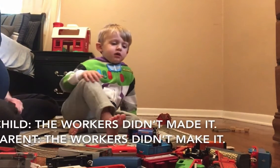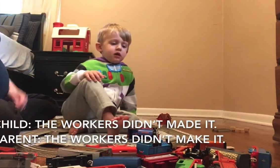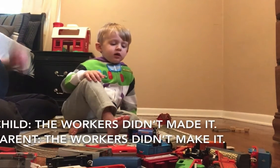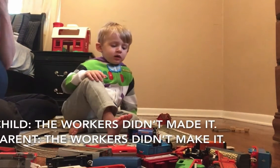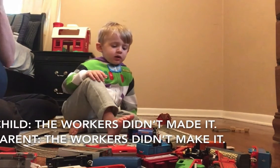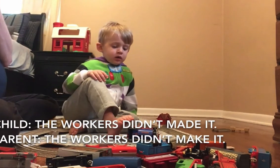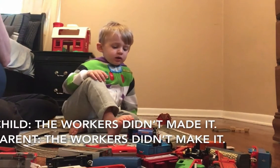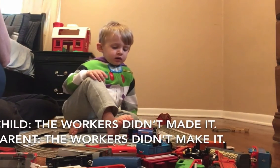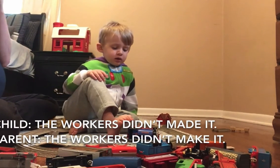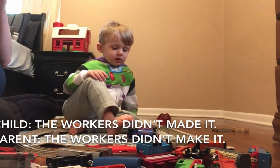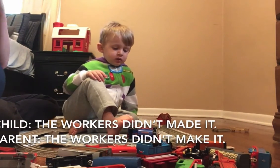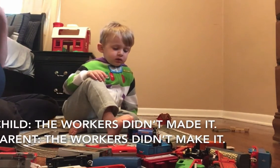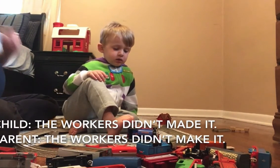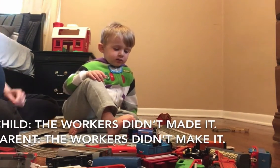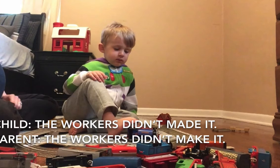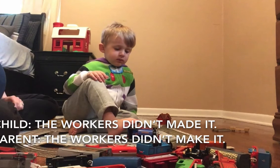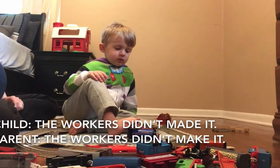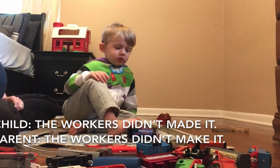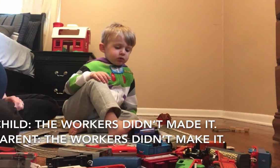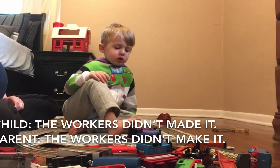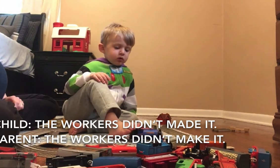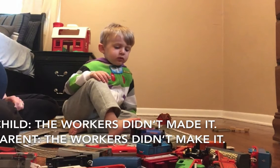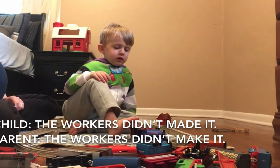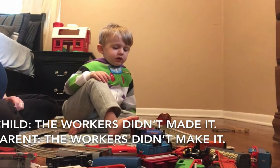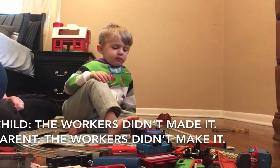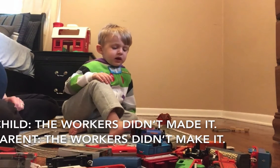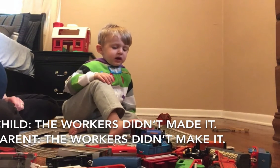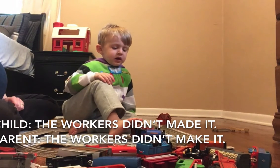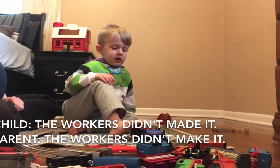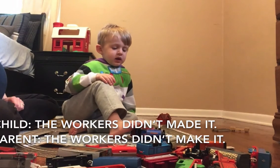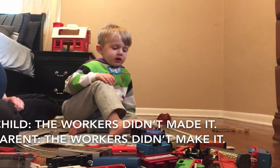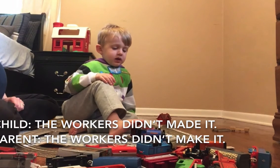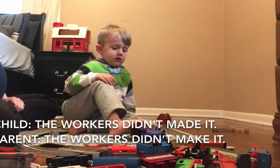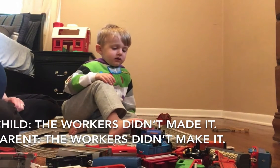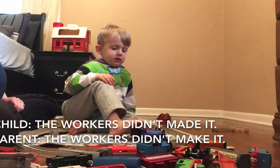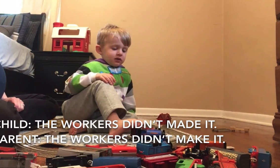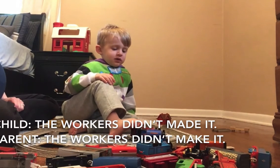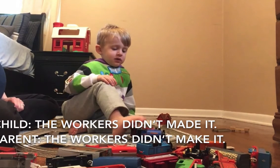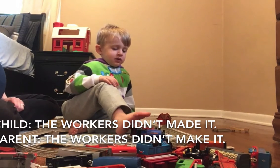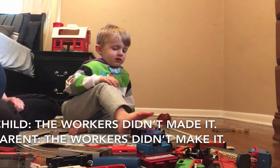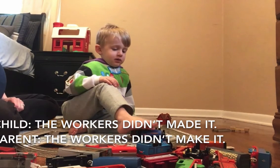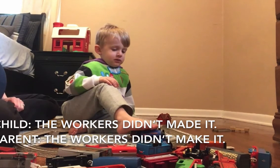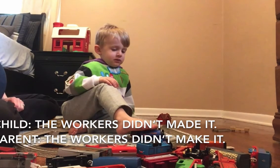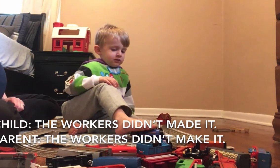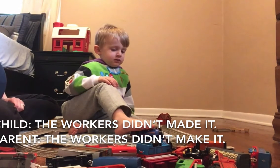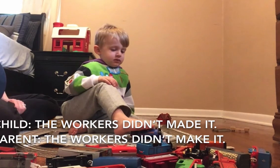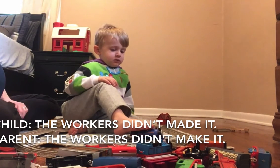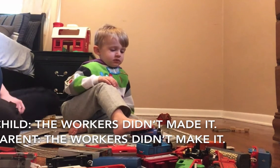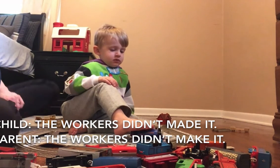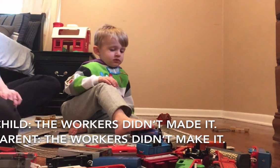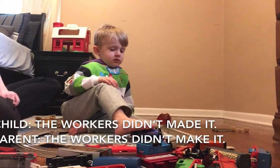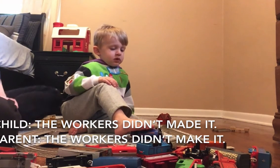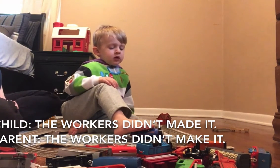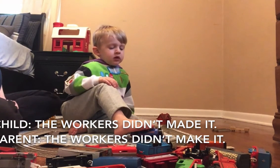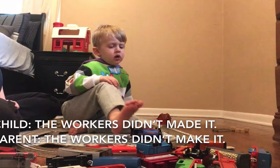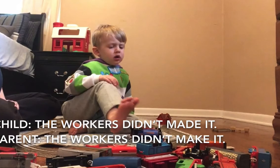okay. The workers didn't make it. Oh, okay. The workers didn't make it? No.